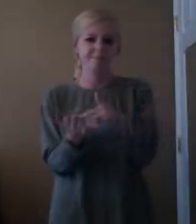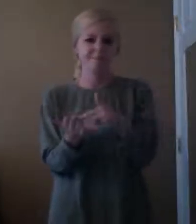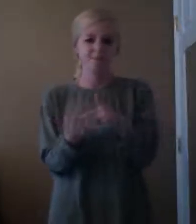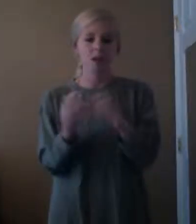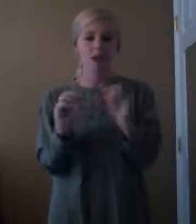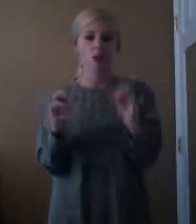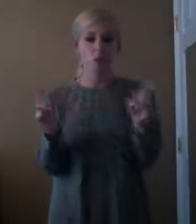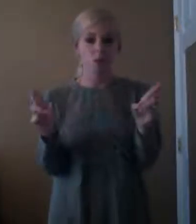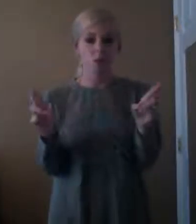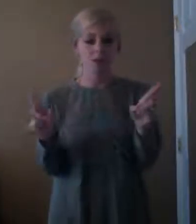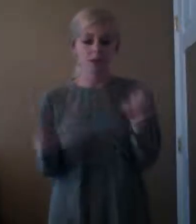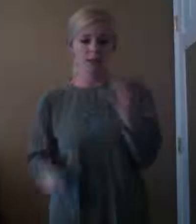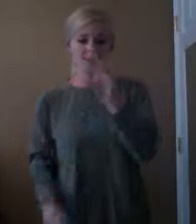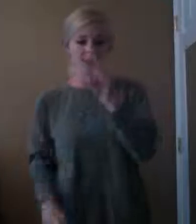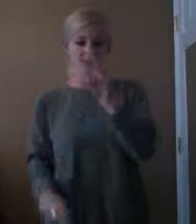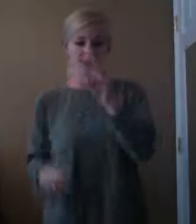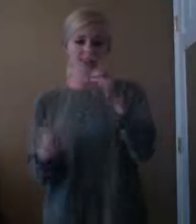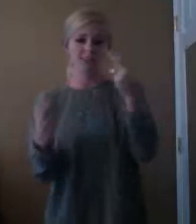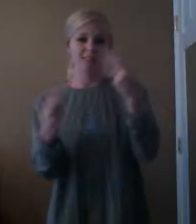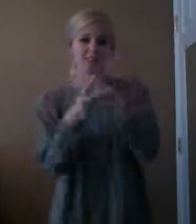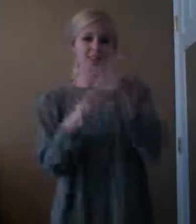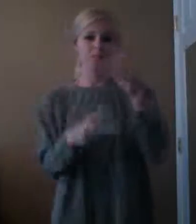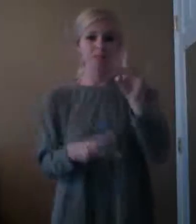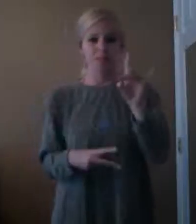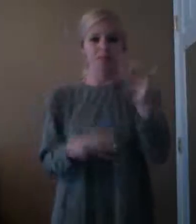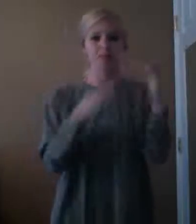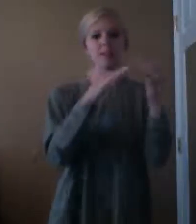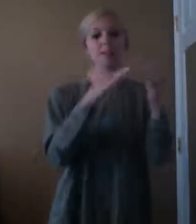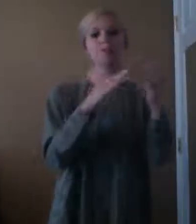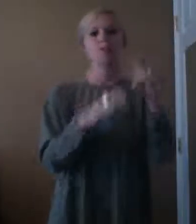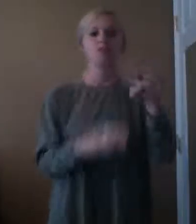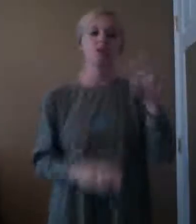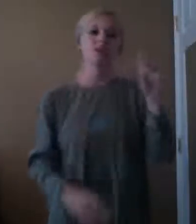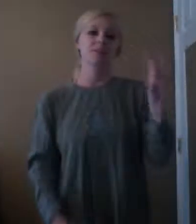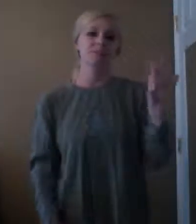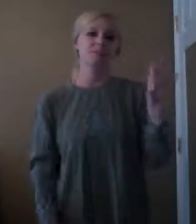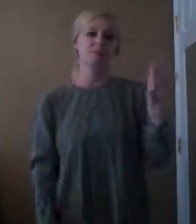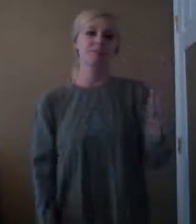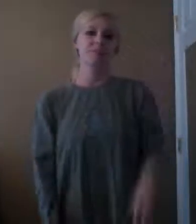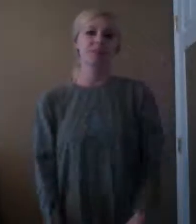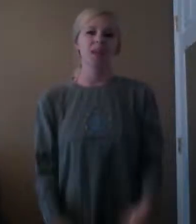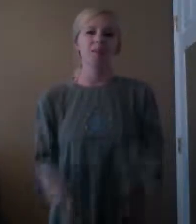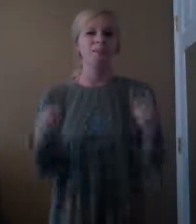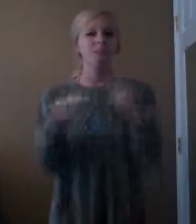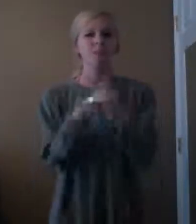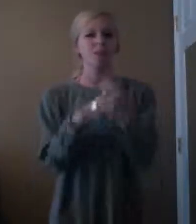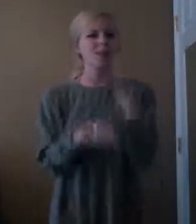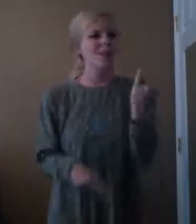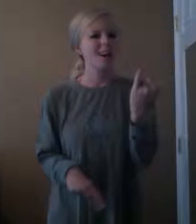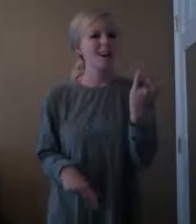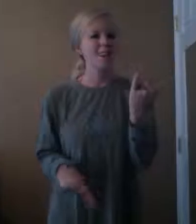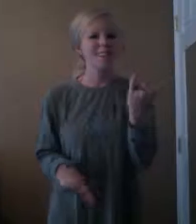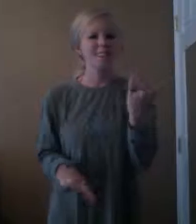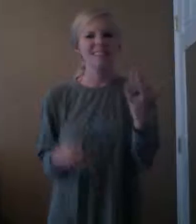times 8 equals 48. We're going to multiply because it's more efficient than